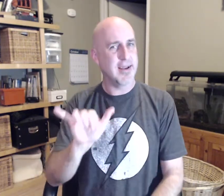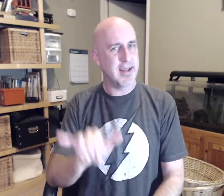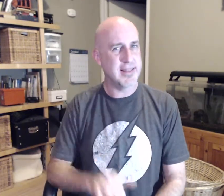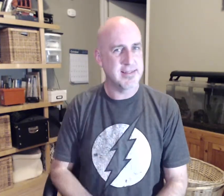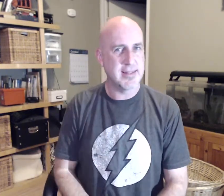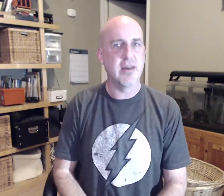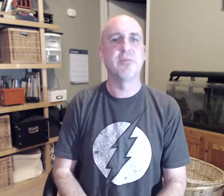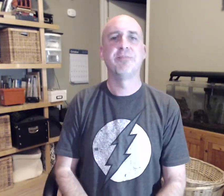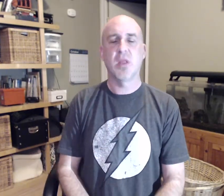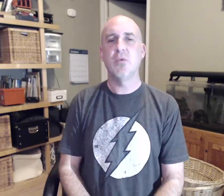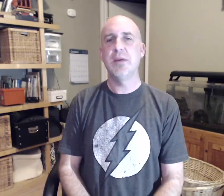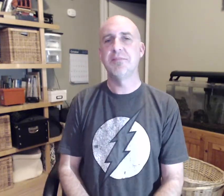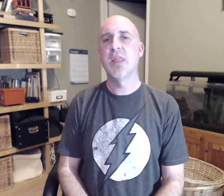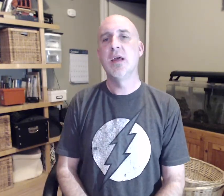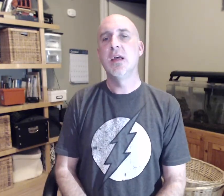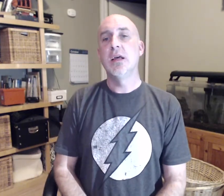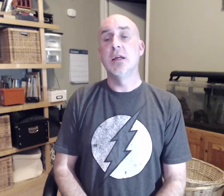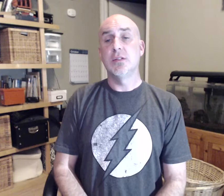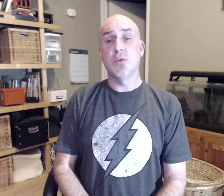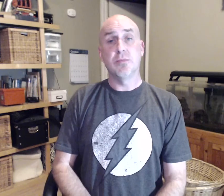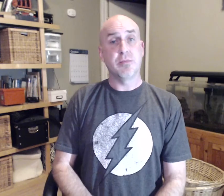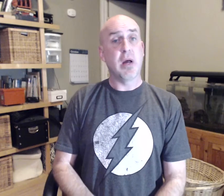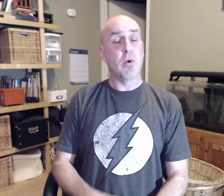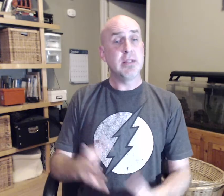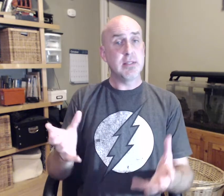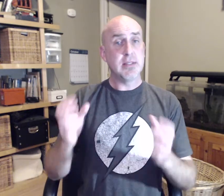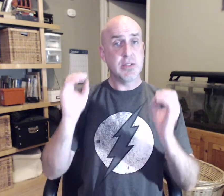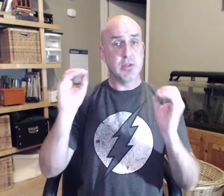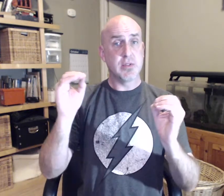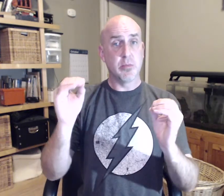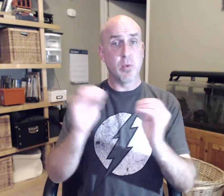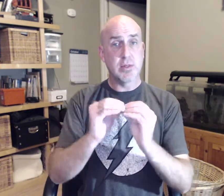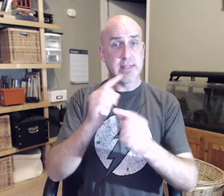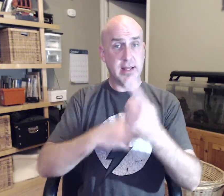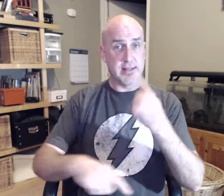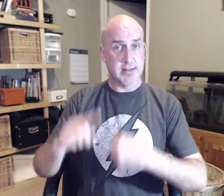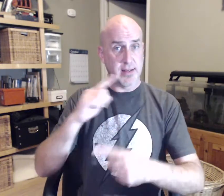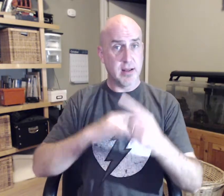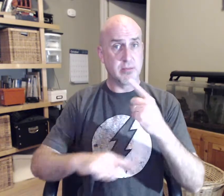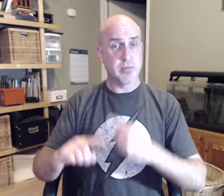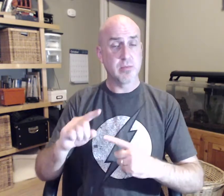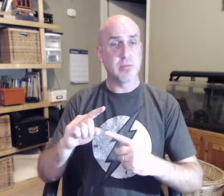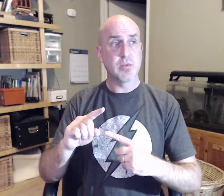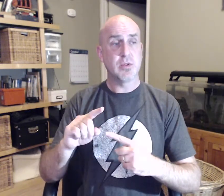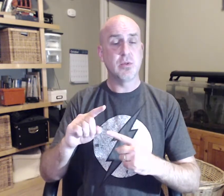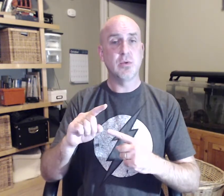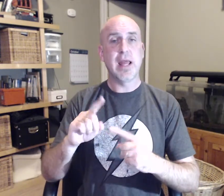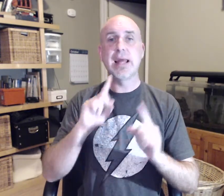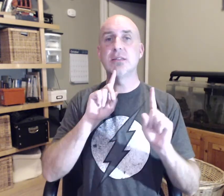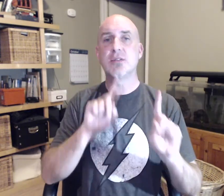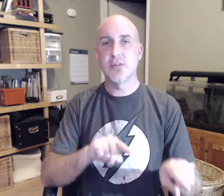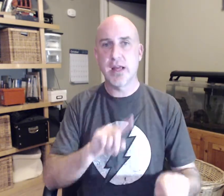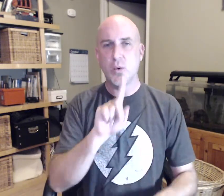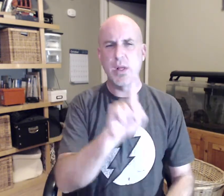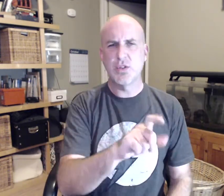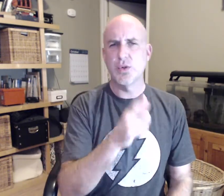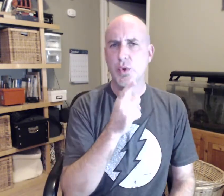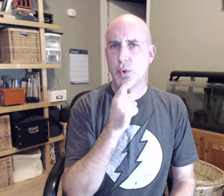got this now. All right. So, I wanted to teach you some more signs to answer that question,